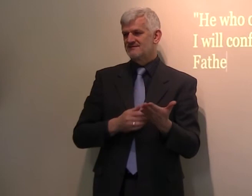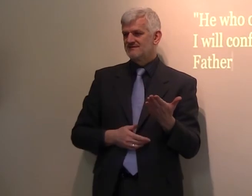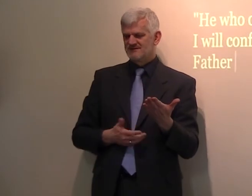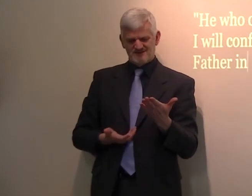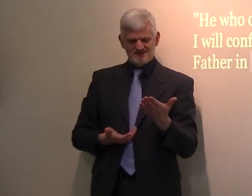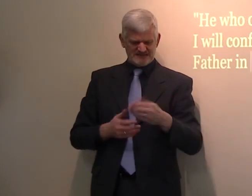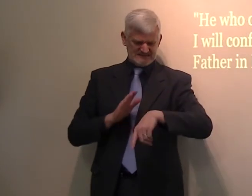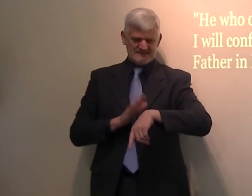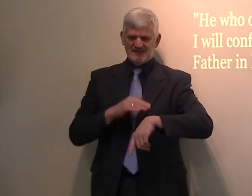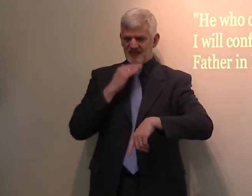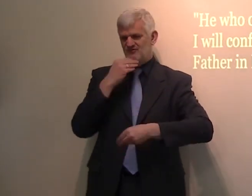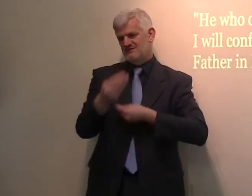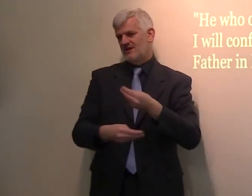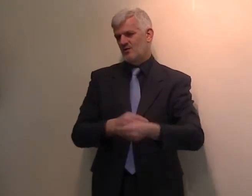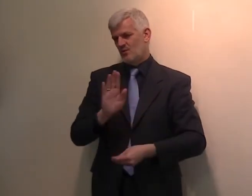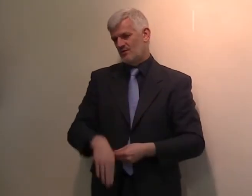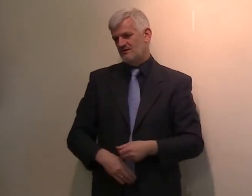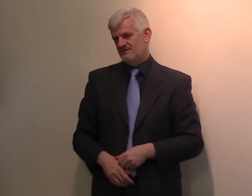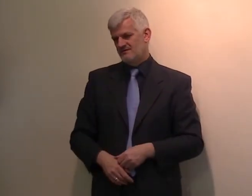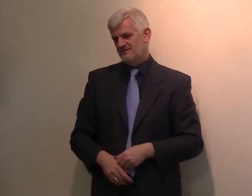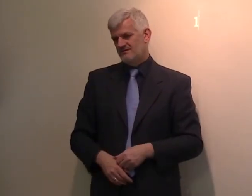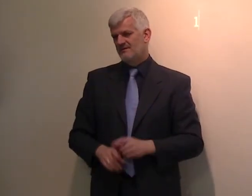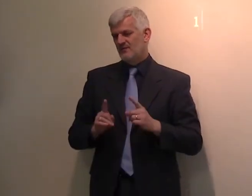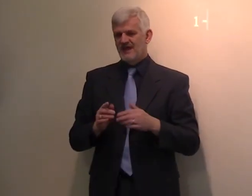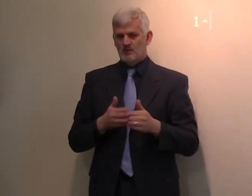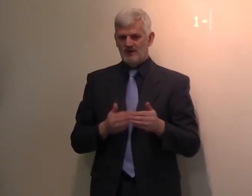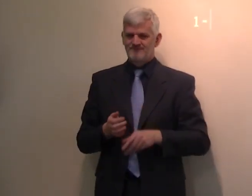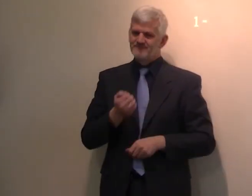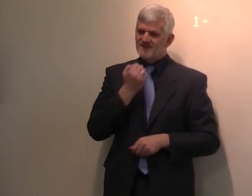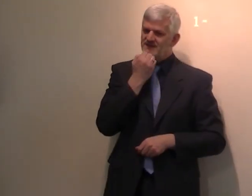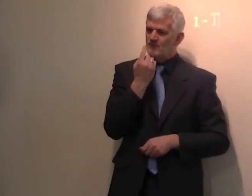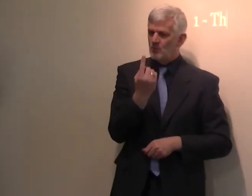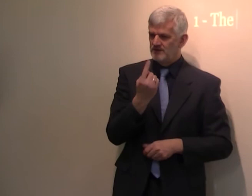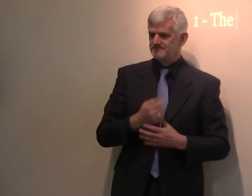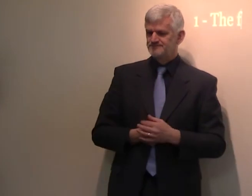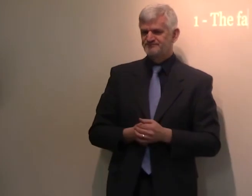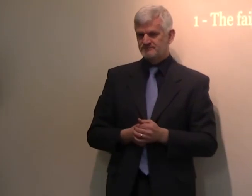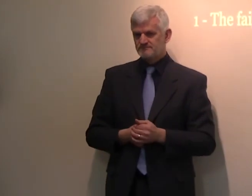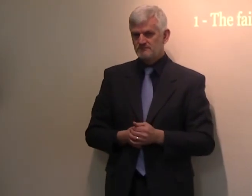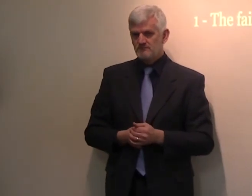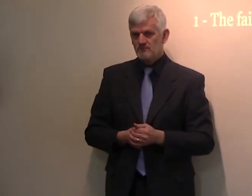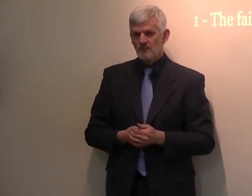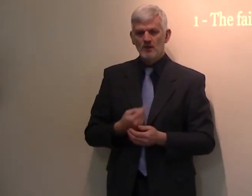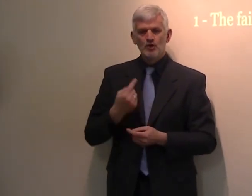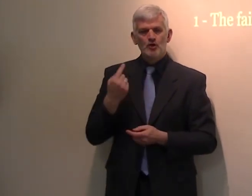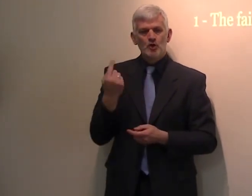those three promises? But here is the first one. The first one, the faithful members, this can be applied to you and